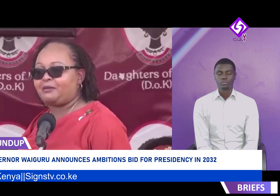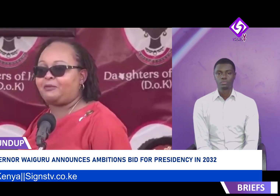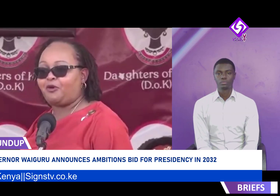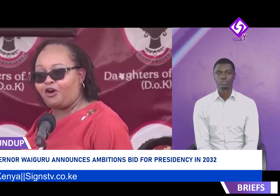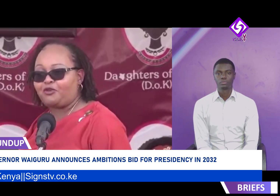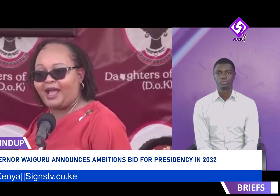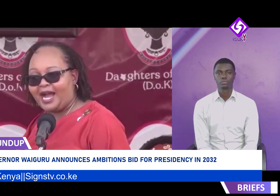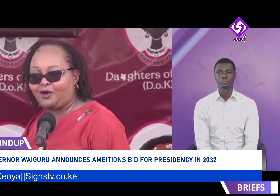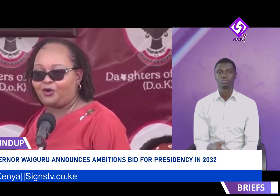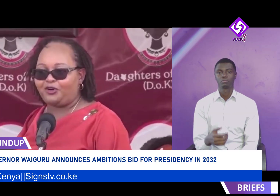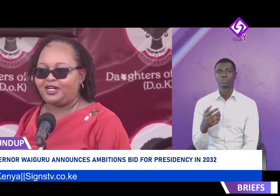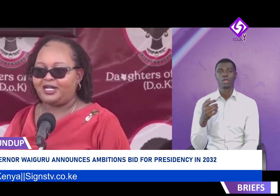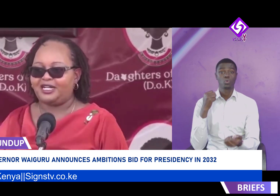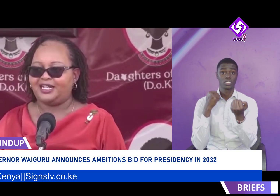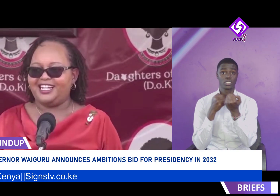Sema muko nyuma yangu,